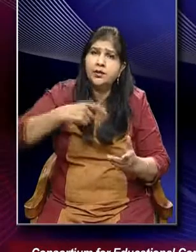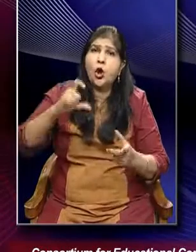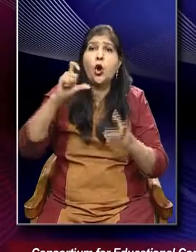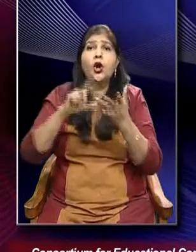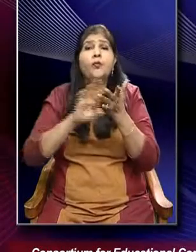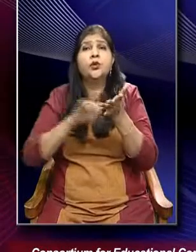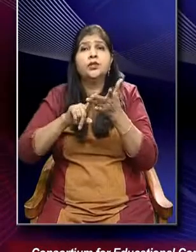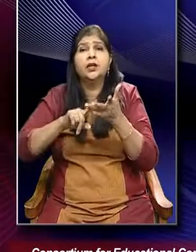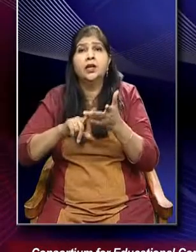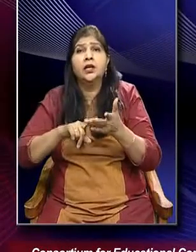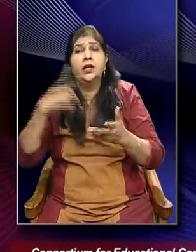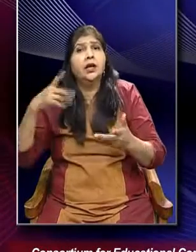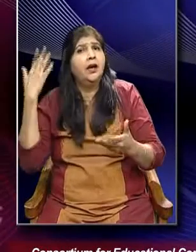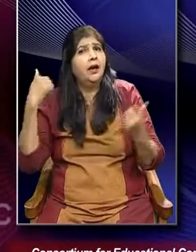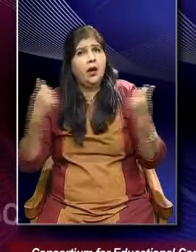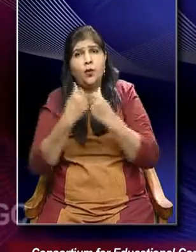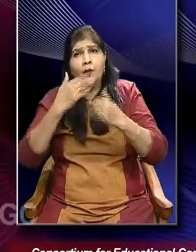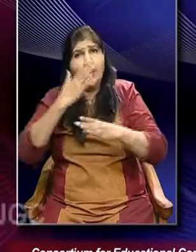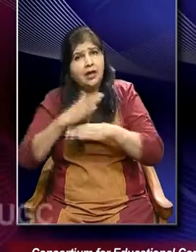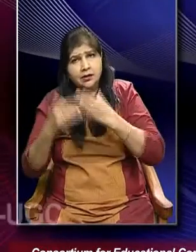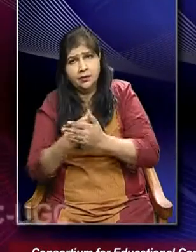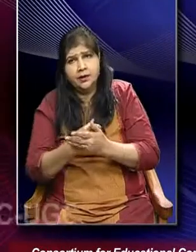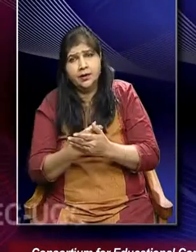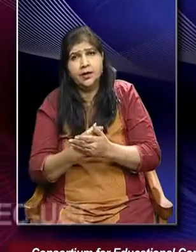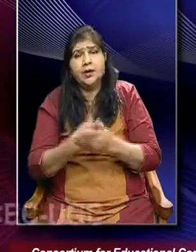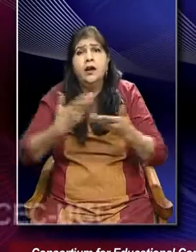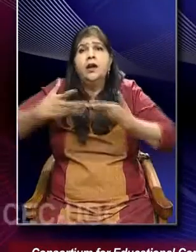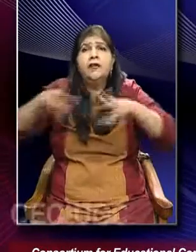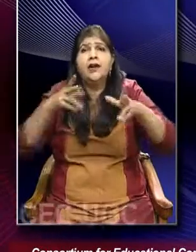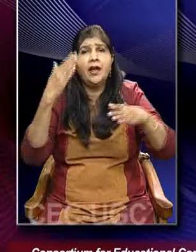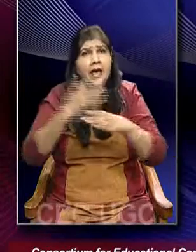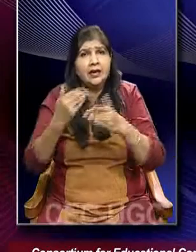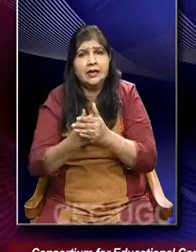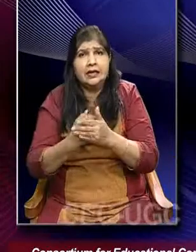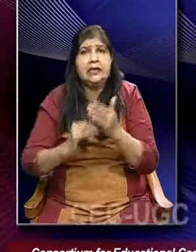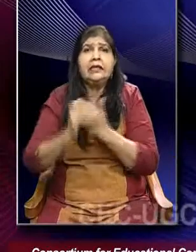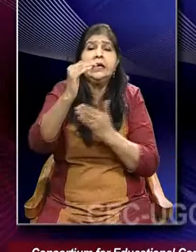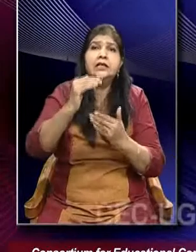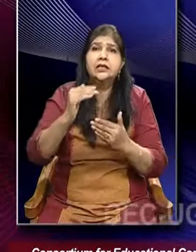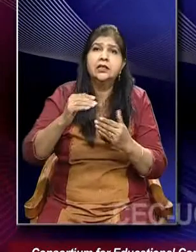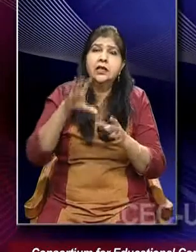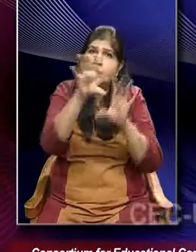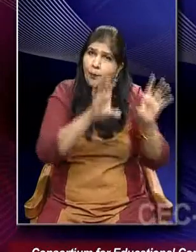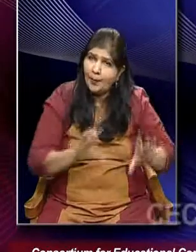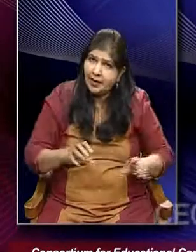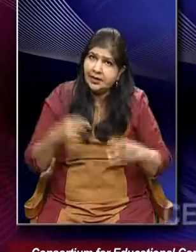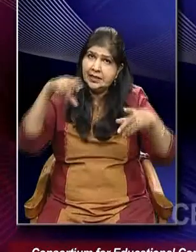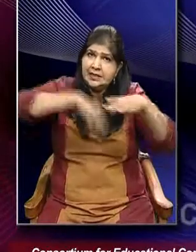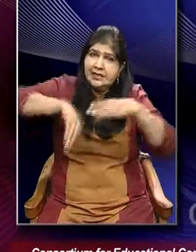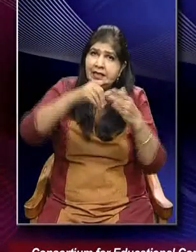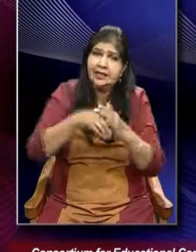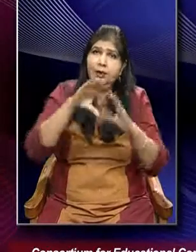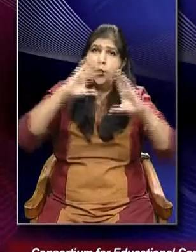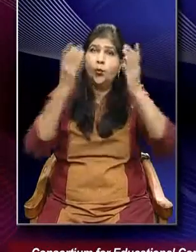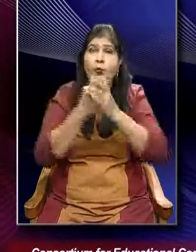With the end of the Cold War, end of bipolarity, rise of multiple centers in the world,